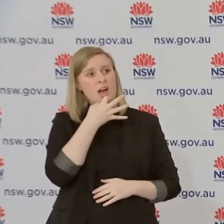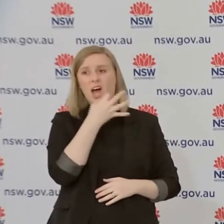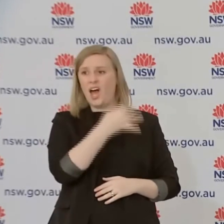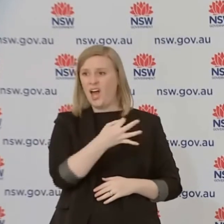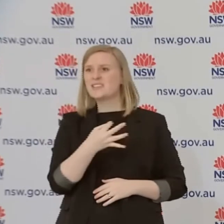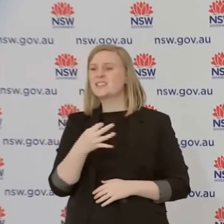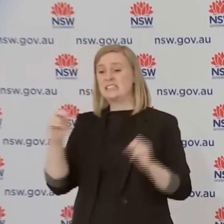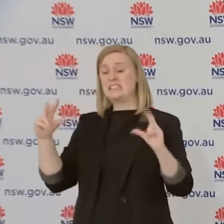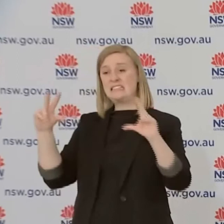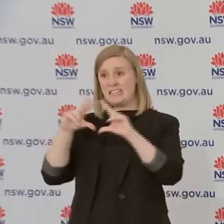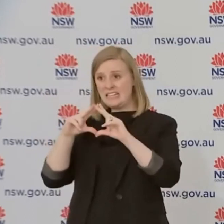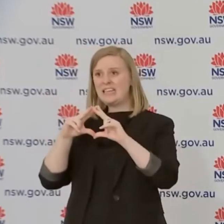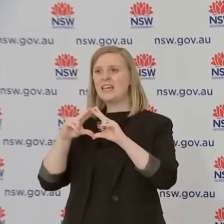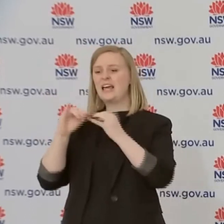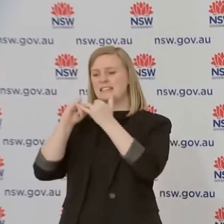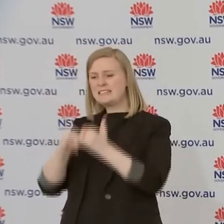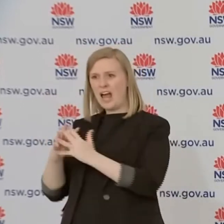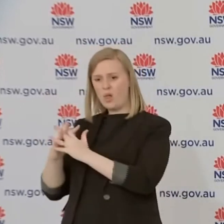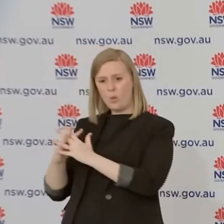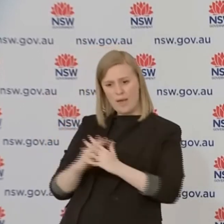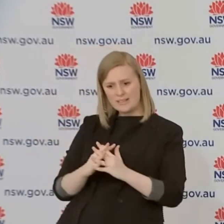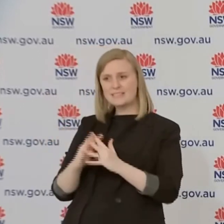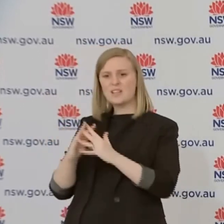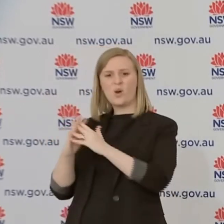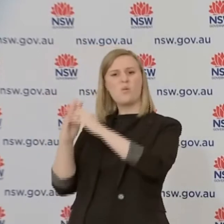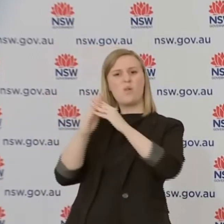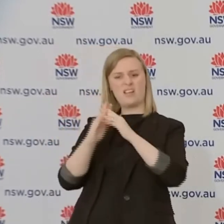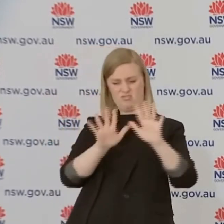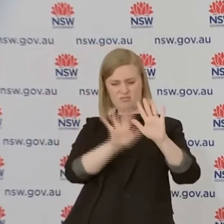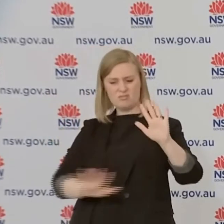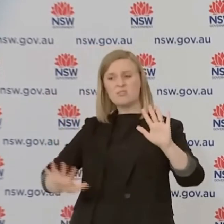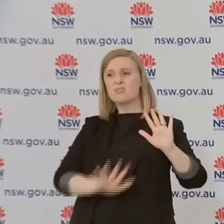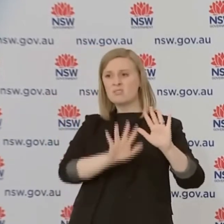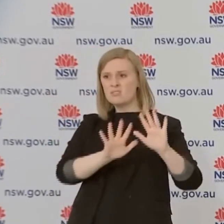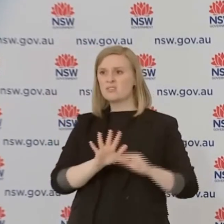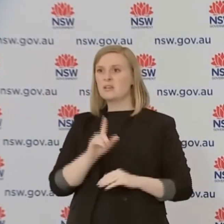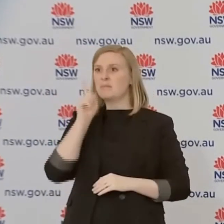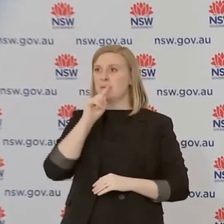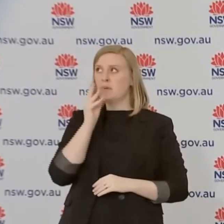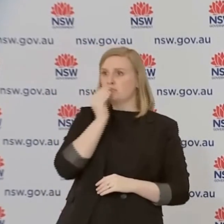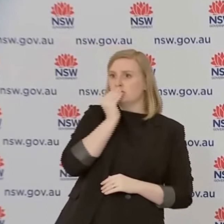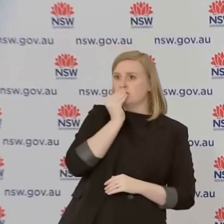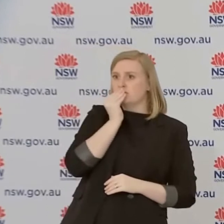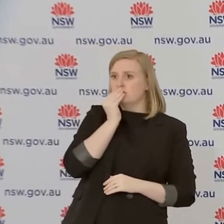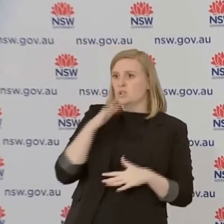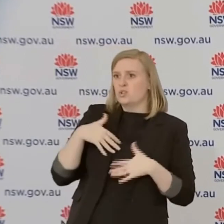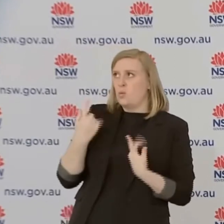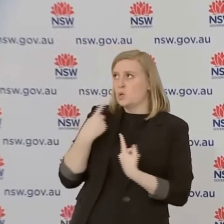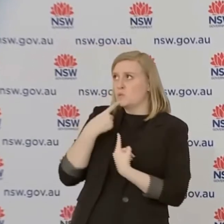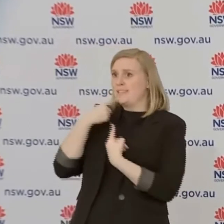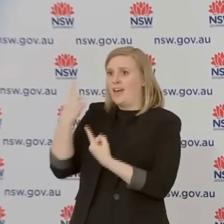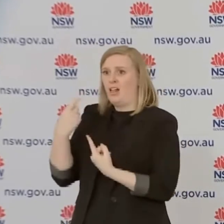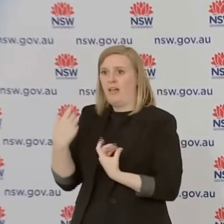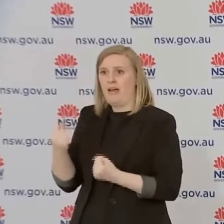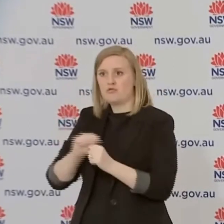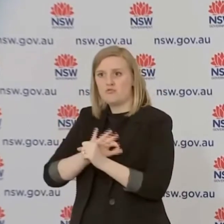or vaccination, would there be value in having... treatment or vaccination? Treatment or vaccination. Would there be value in having some multicultural leaders actually